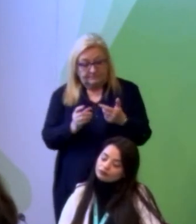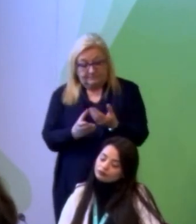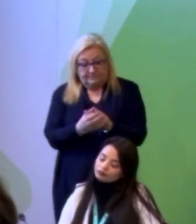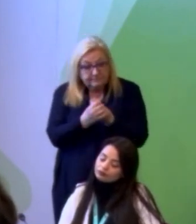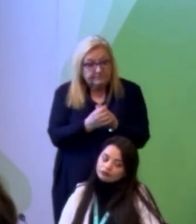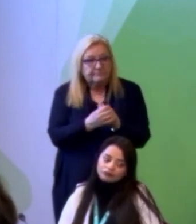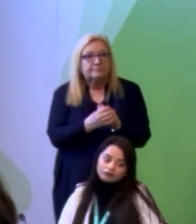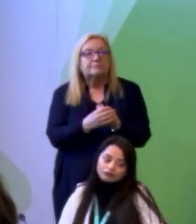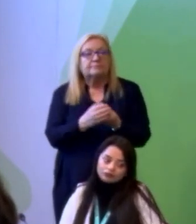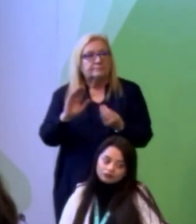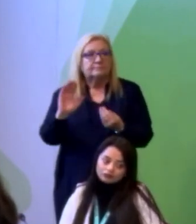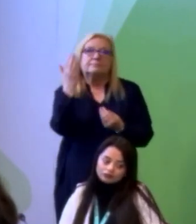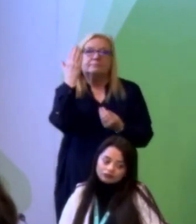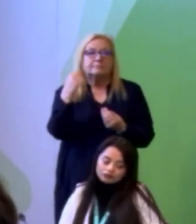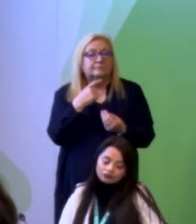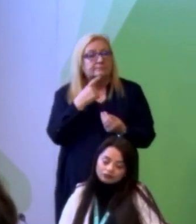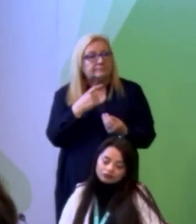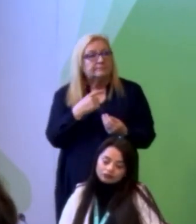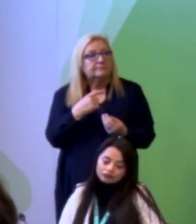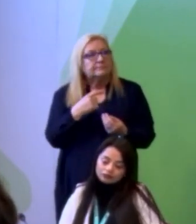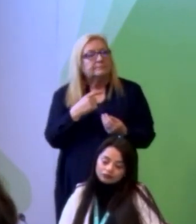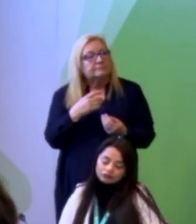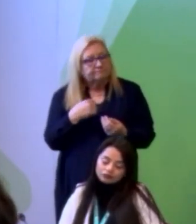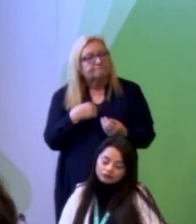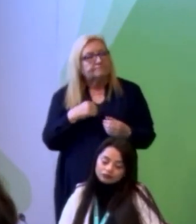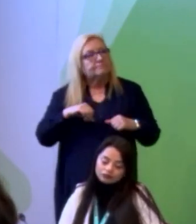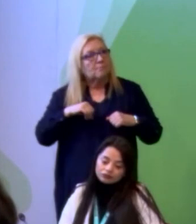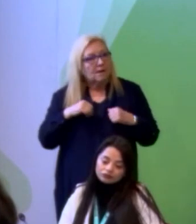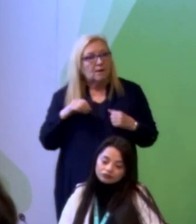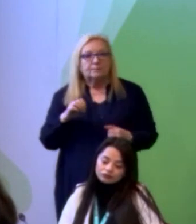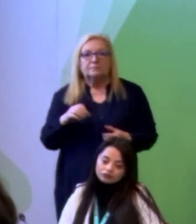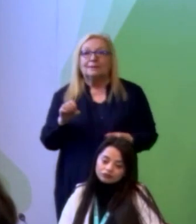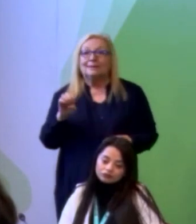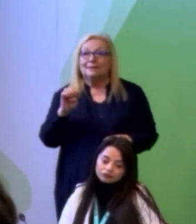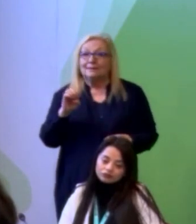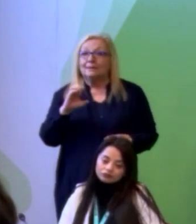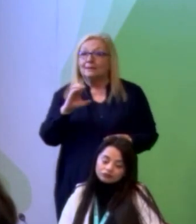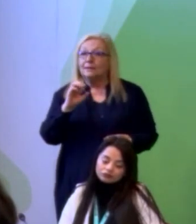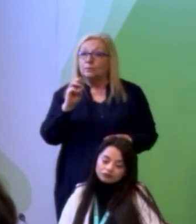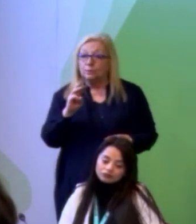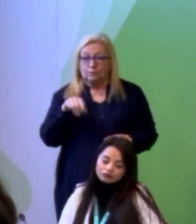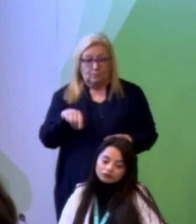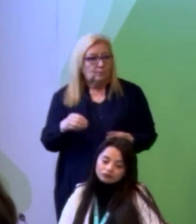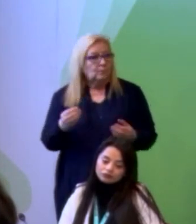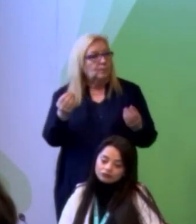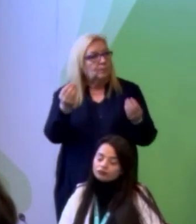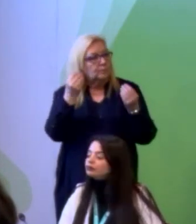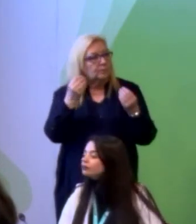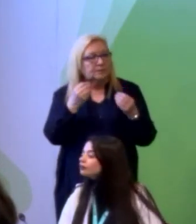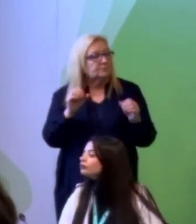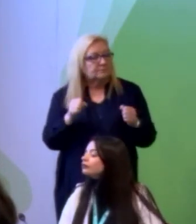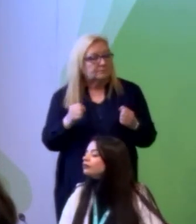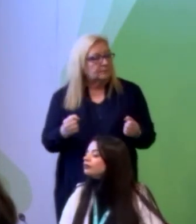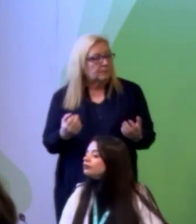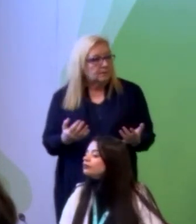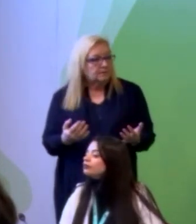that Education Cannot Wait has been making commendable progress in answering this call to action. So we want to